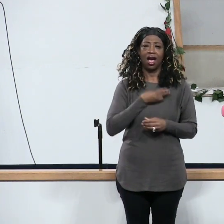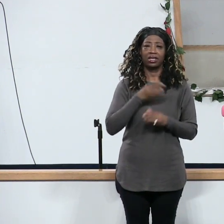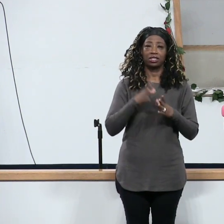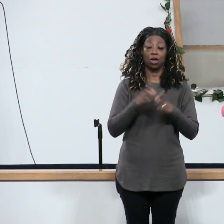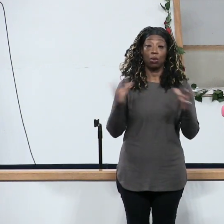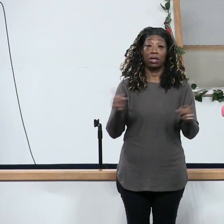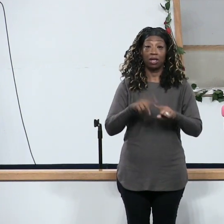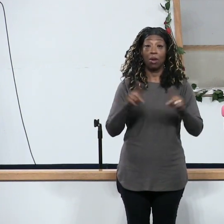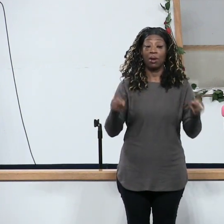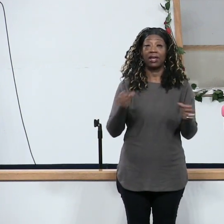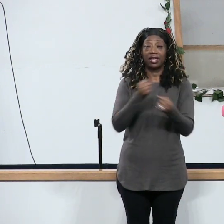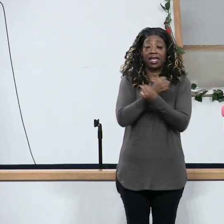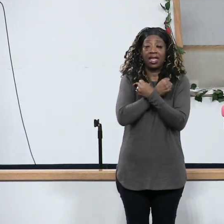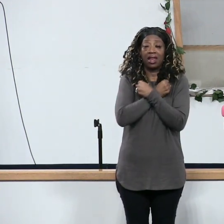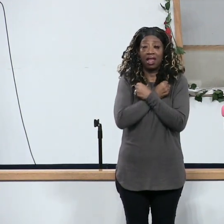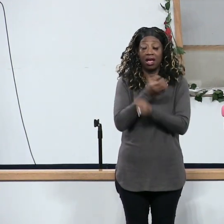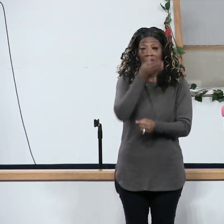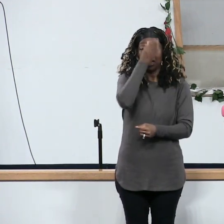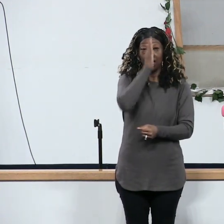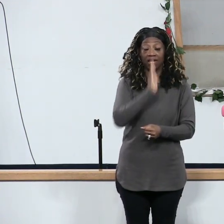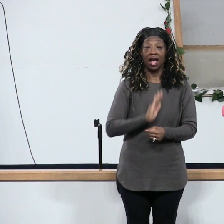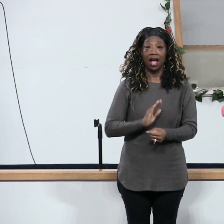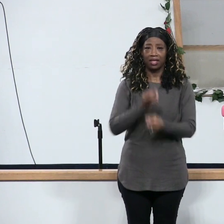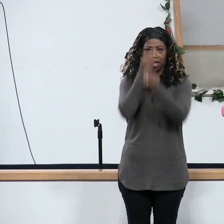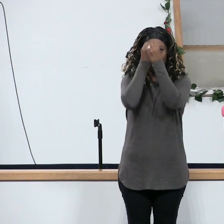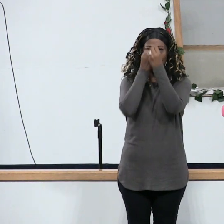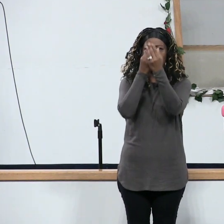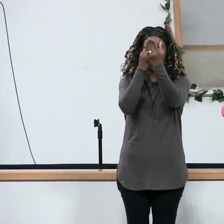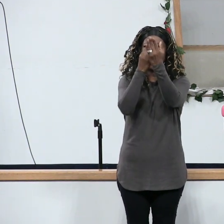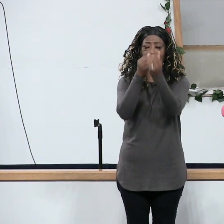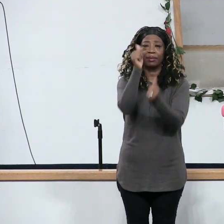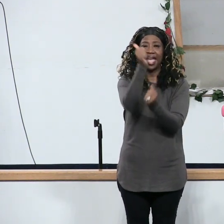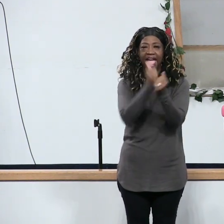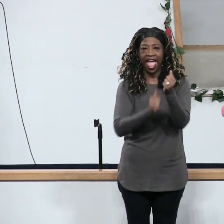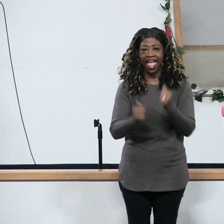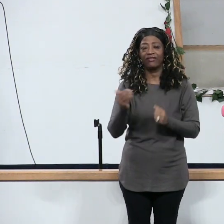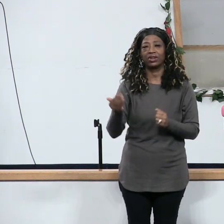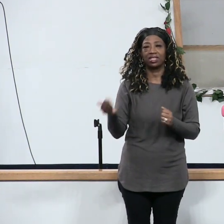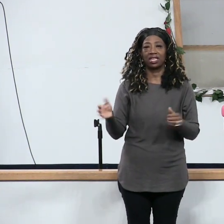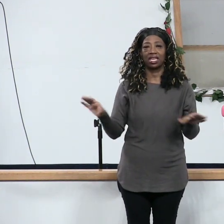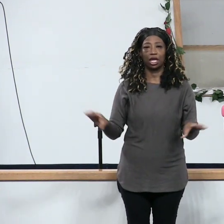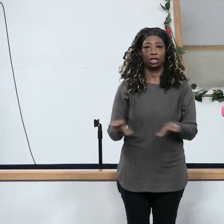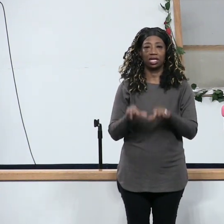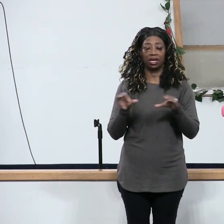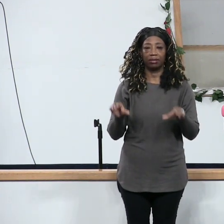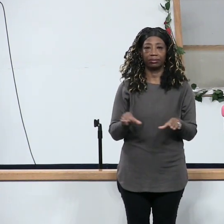so much that he obeyed him in everything he did.